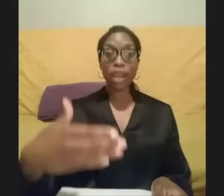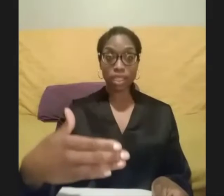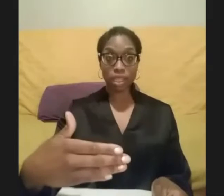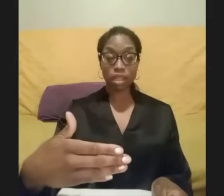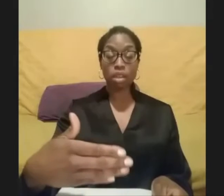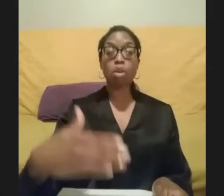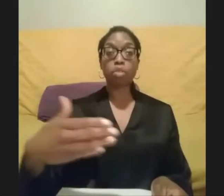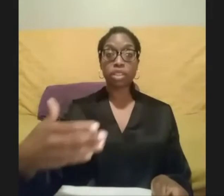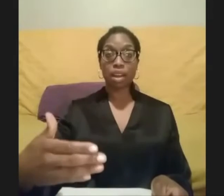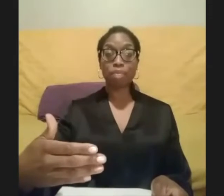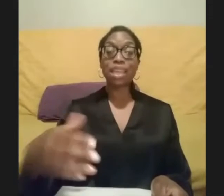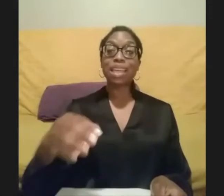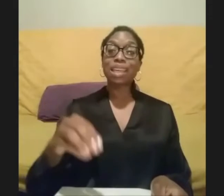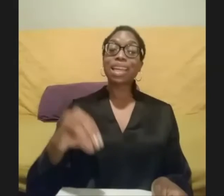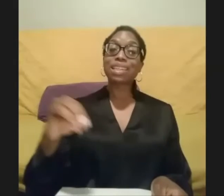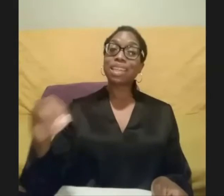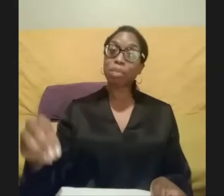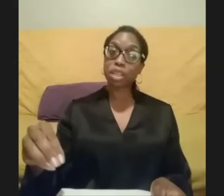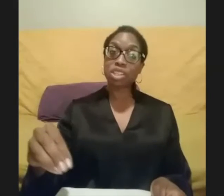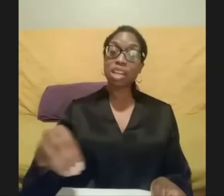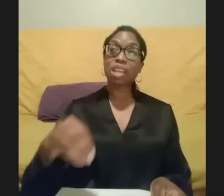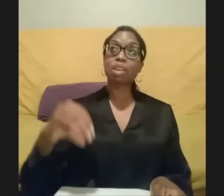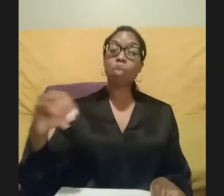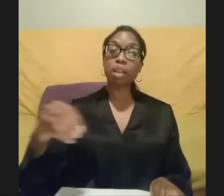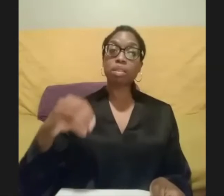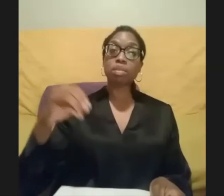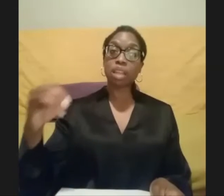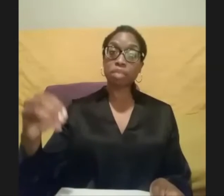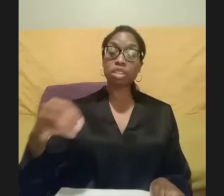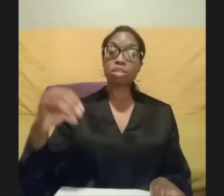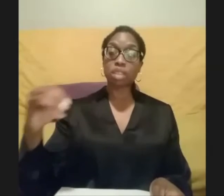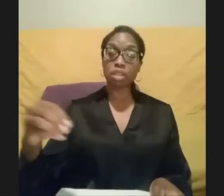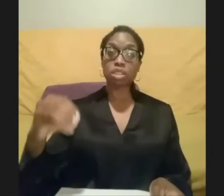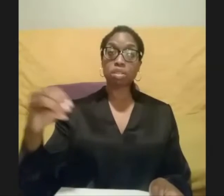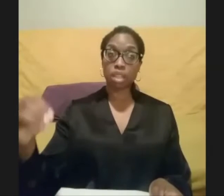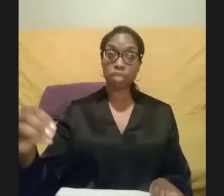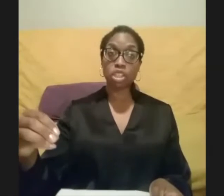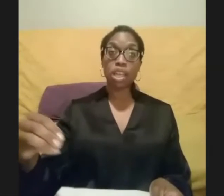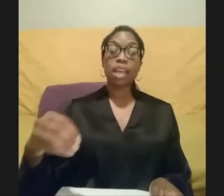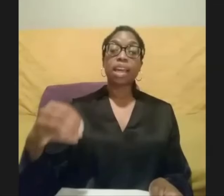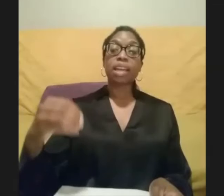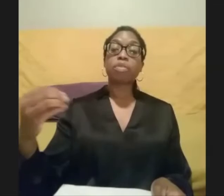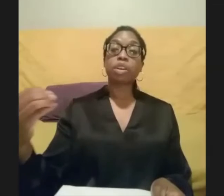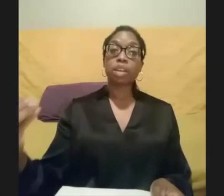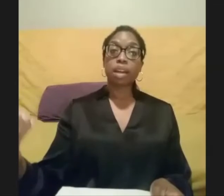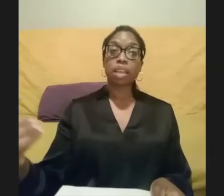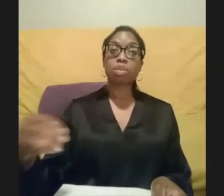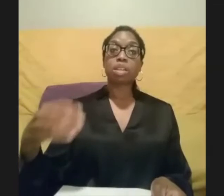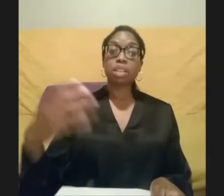corrected over time can get damaged, and it can acquire little damage, little damage, little damage. And if we are not able to clear out